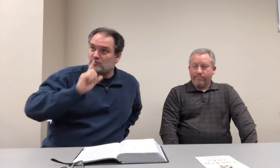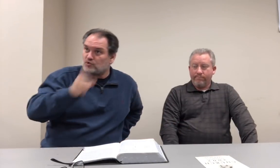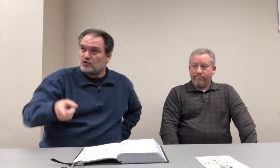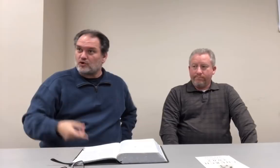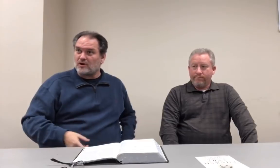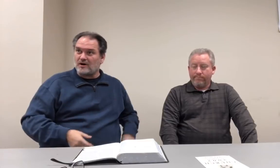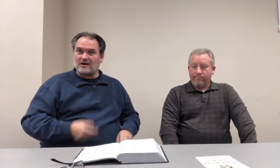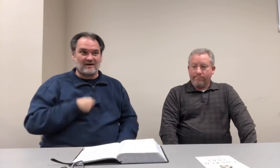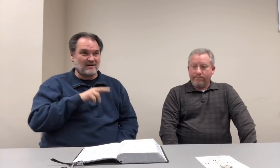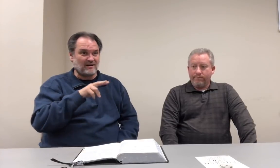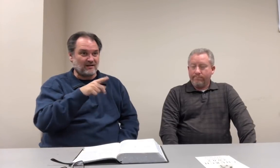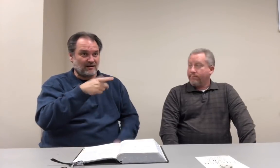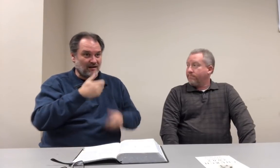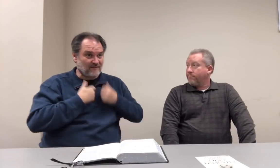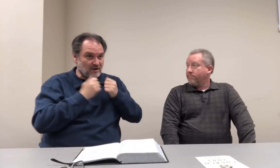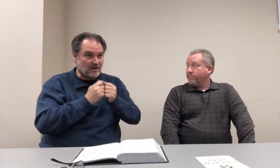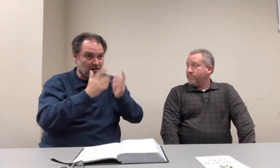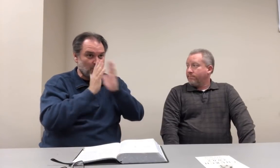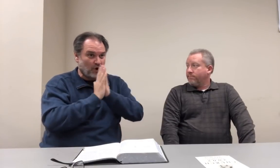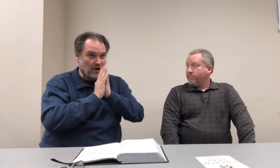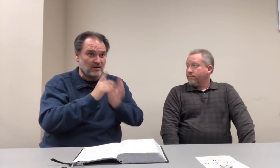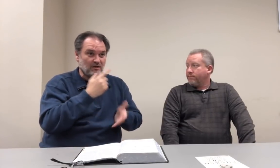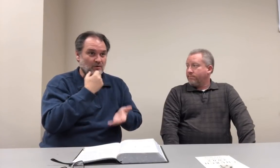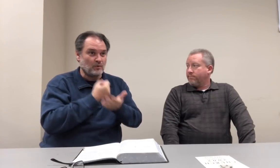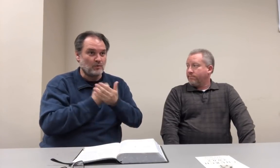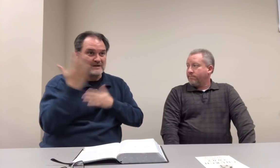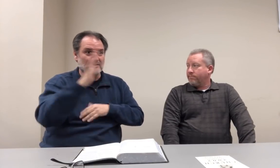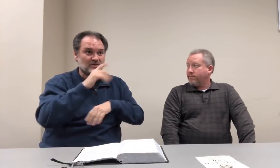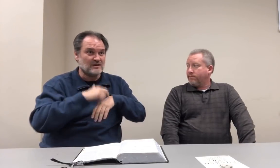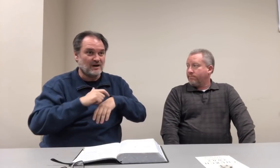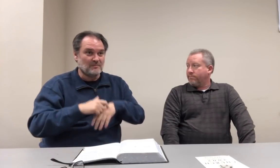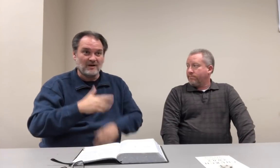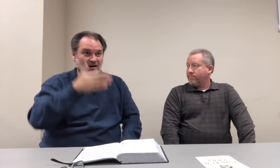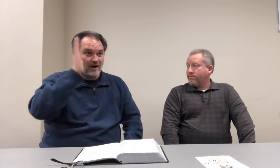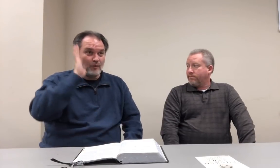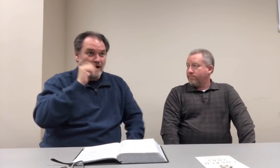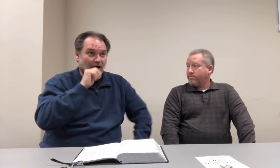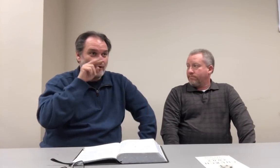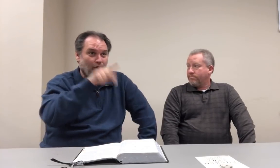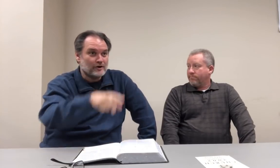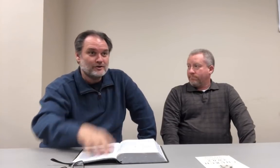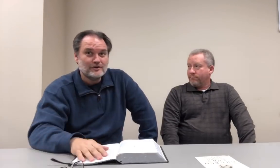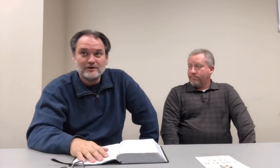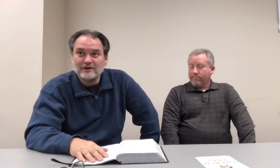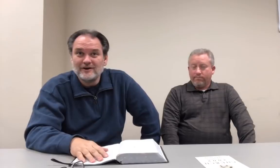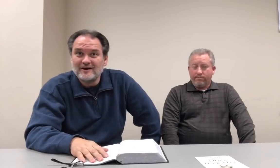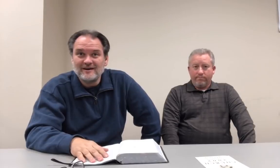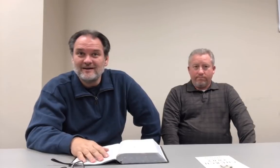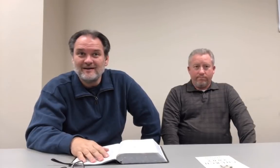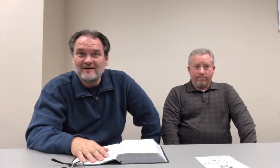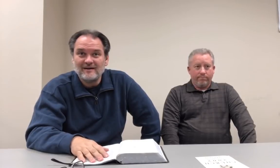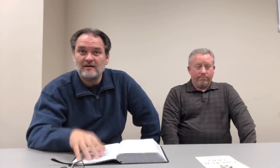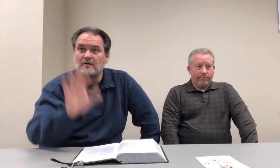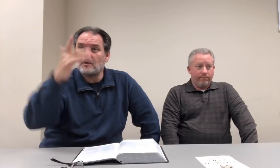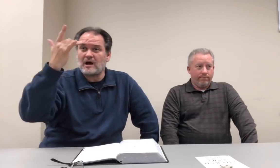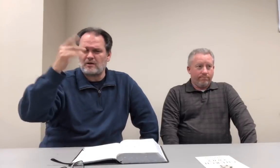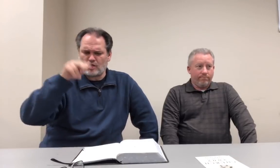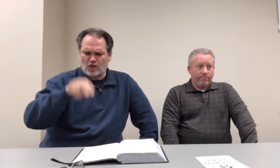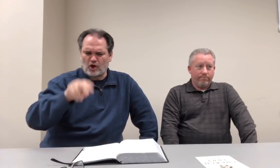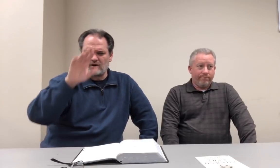He can say no difficulty in these texts. But there is biblical support. And really what he's saying, just to confirm that,